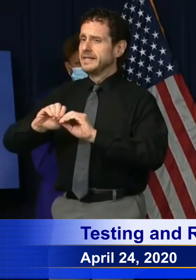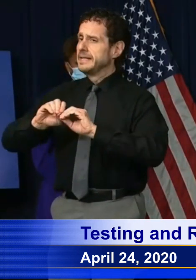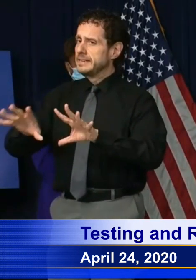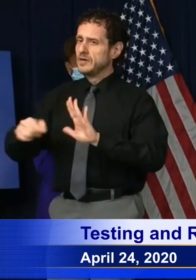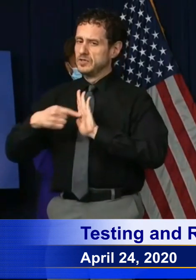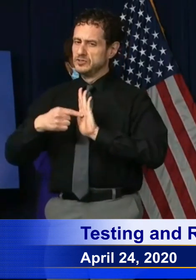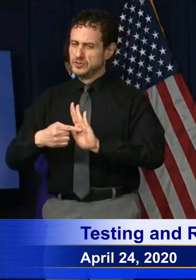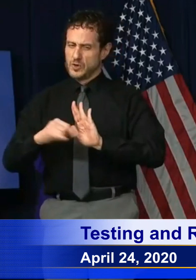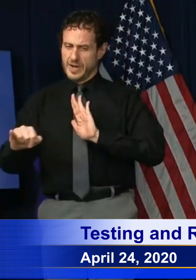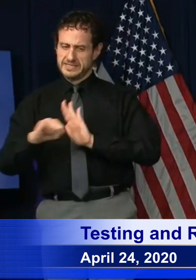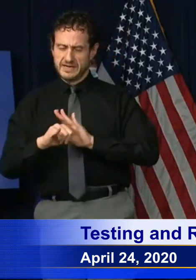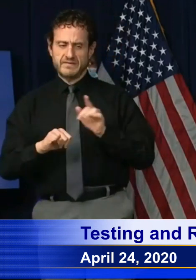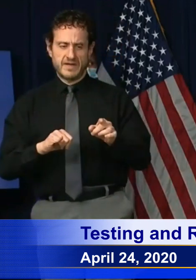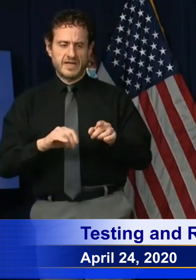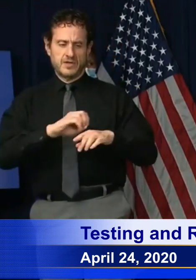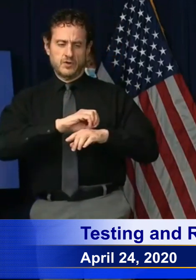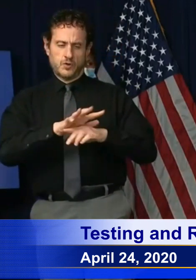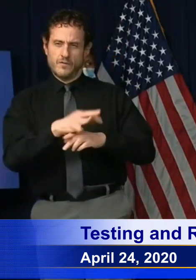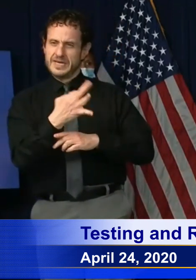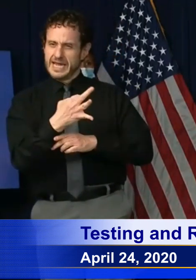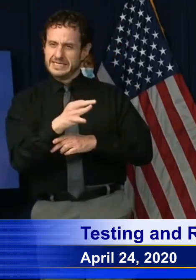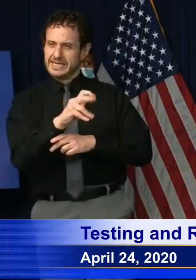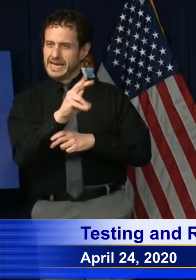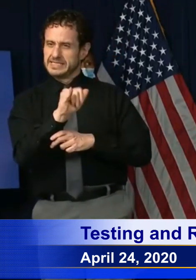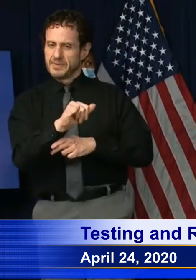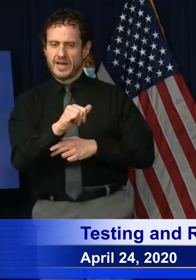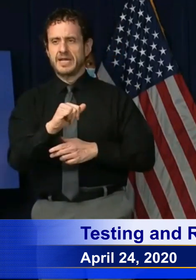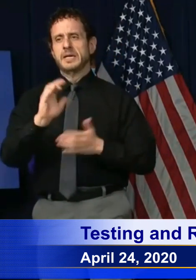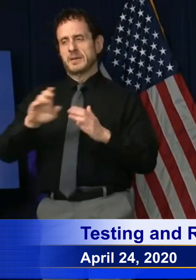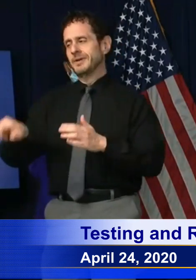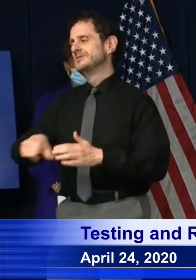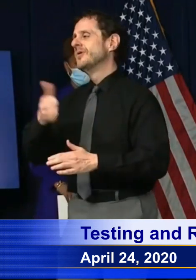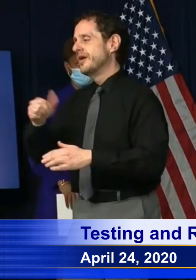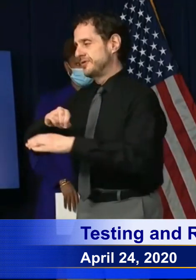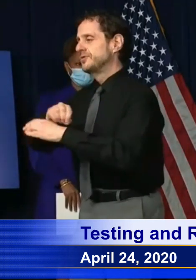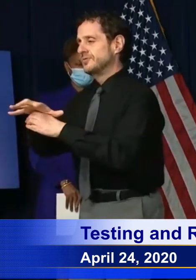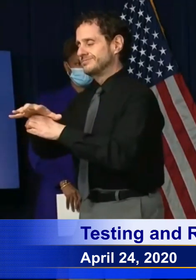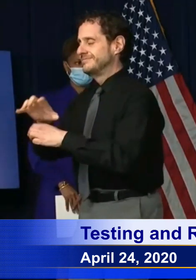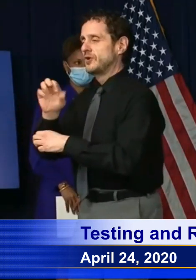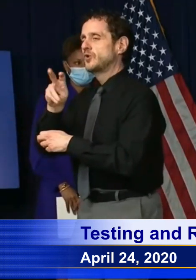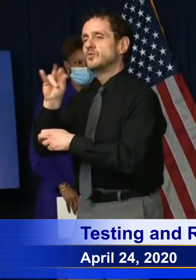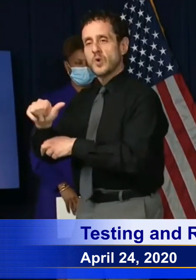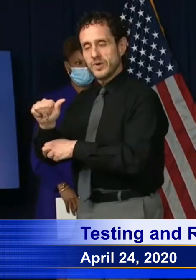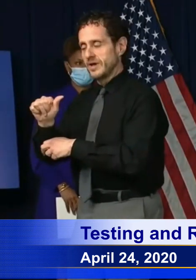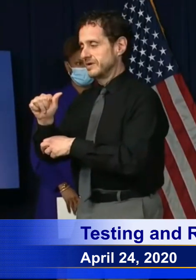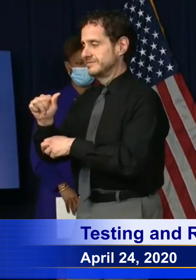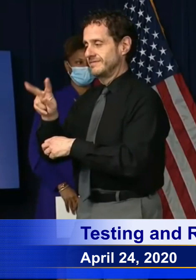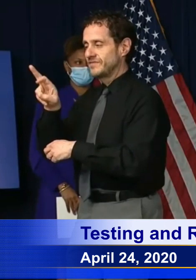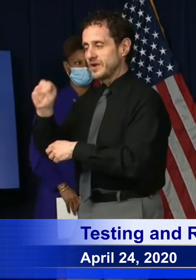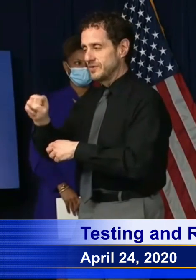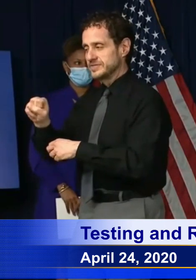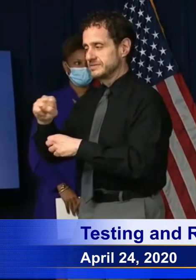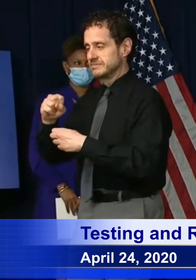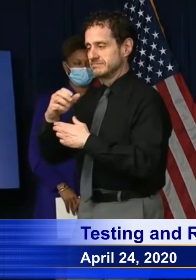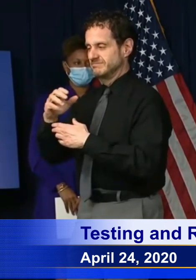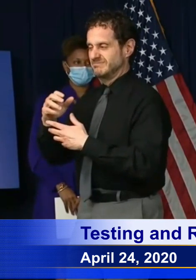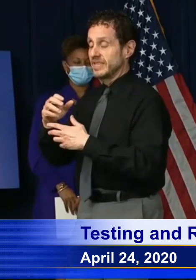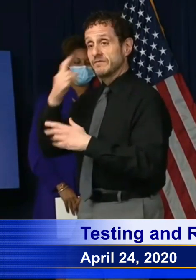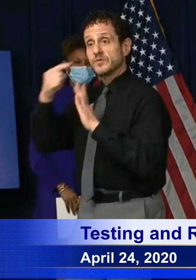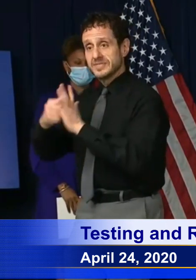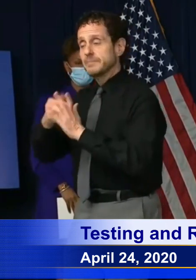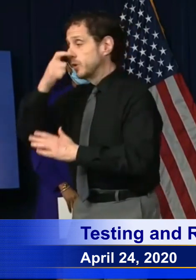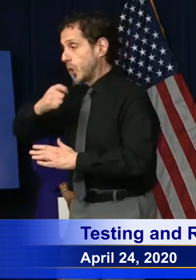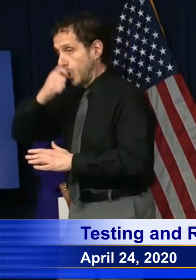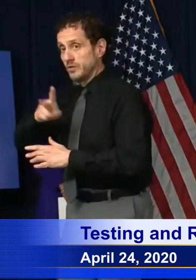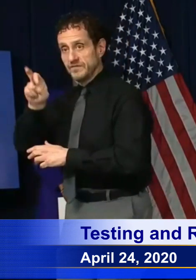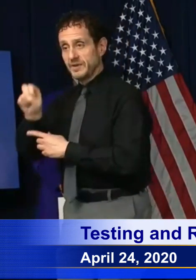explicitly identify COVID-19 antibodies versus coronaviruses that cause things like the common cold.